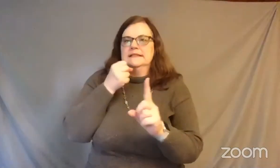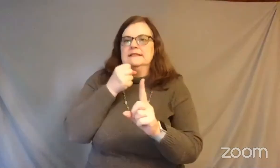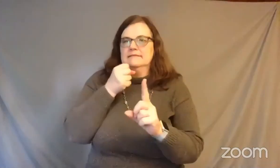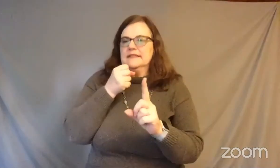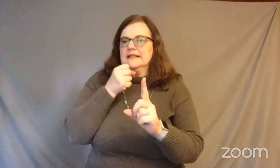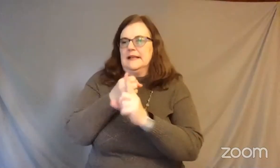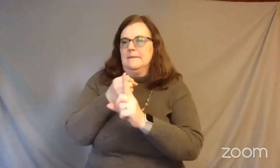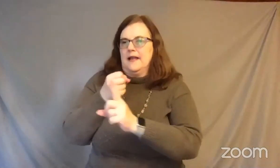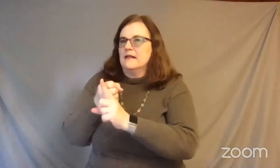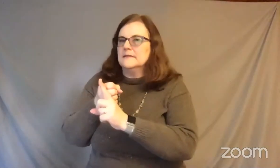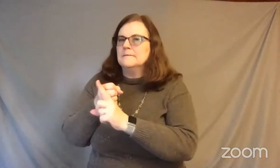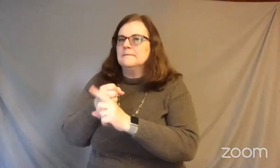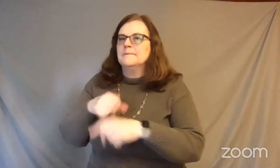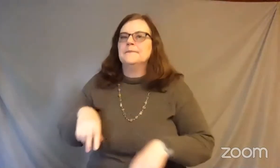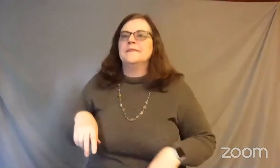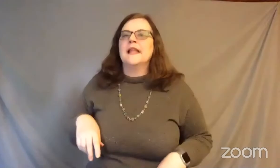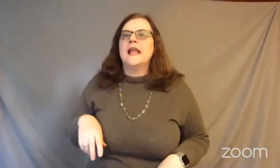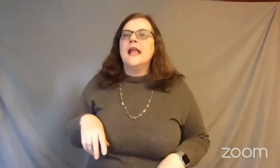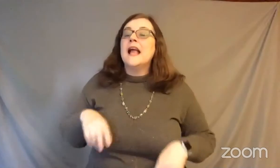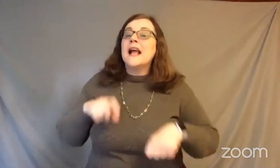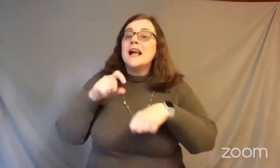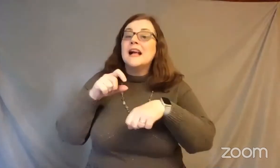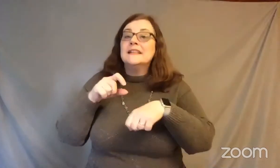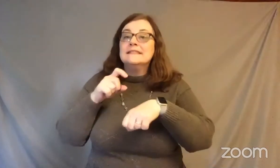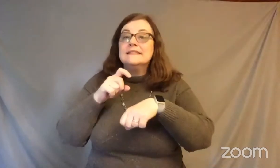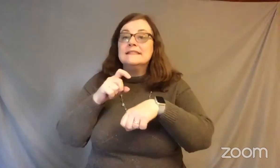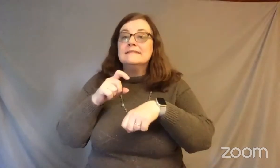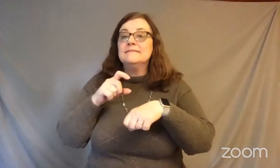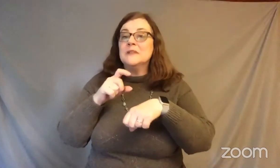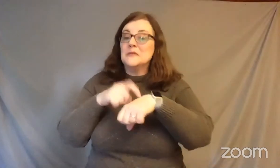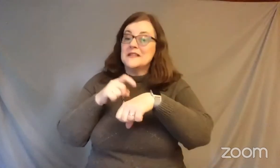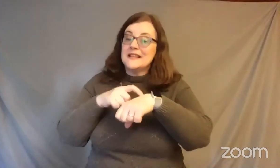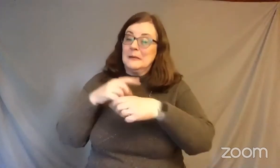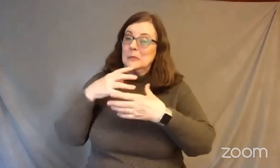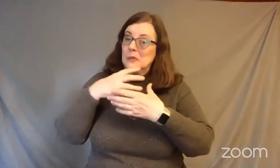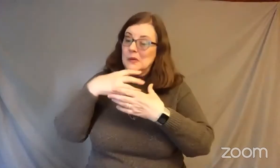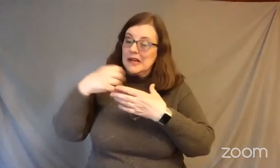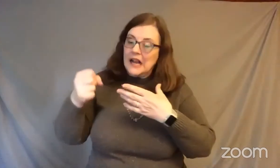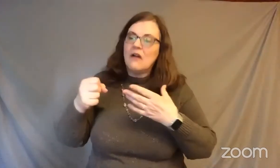And we can find specific linguistic impact in these situations.